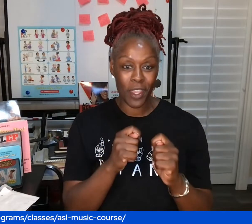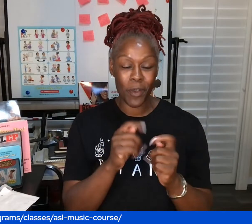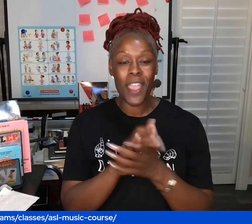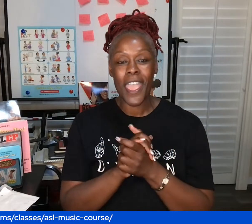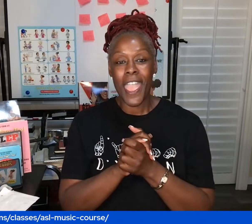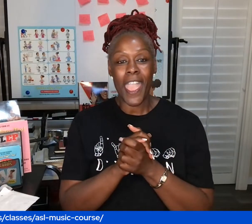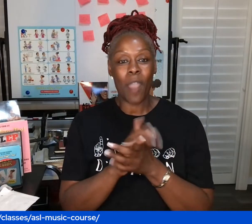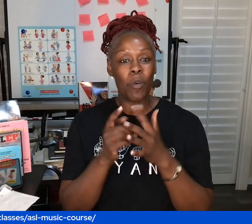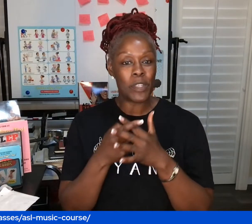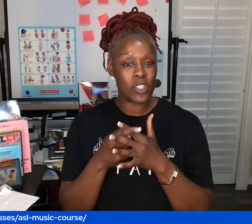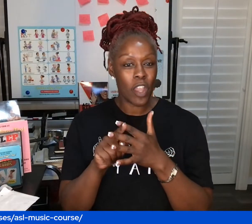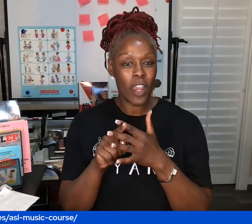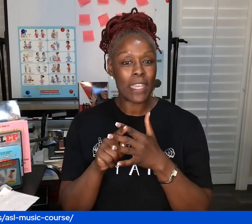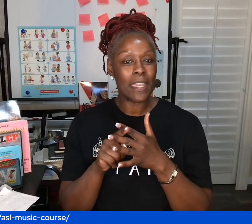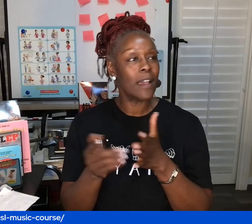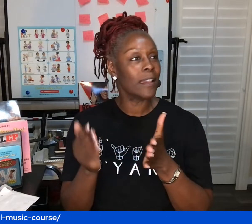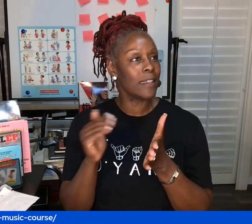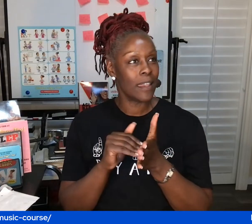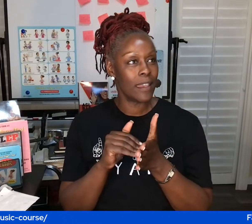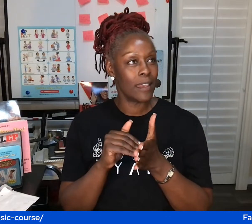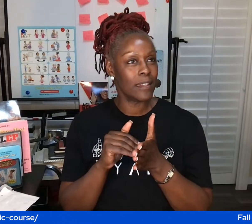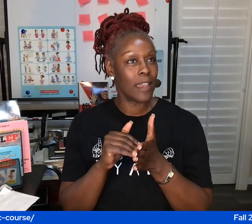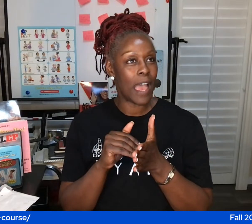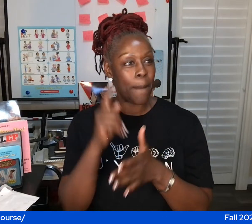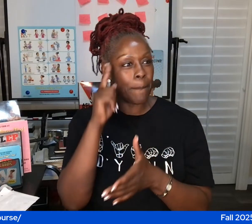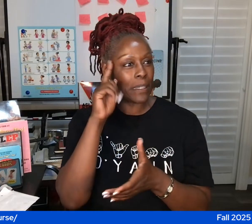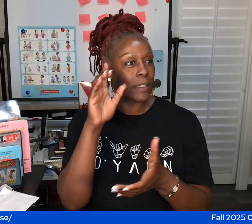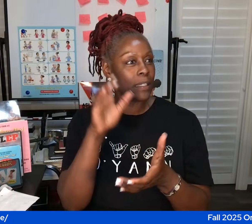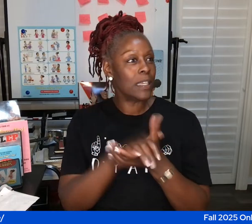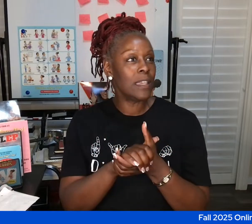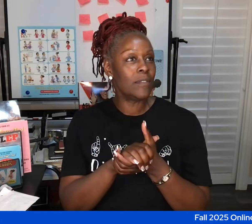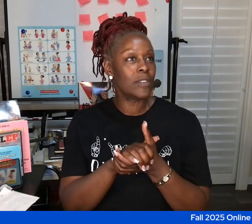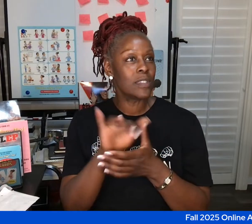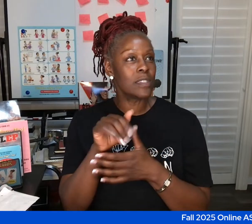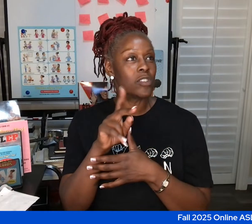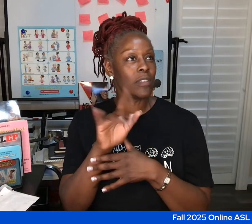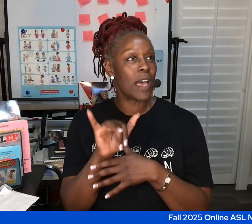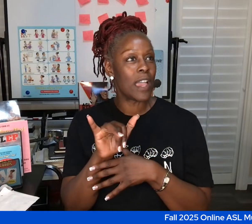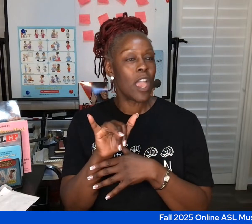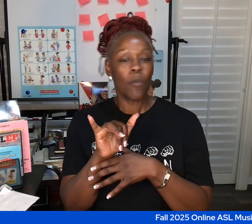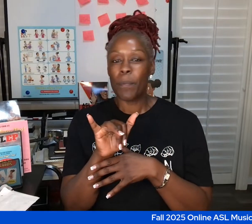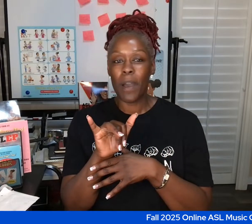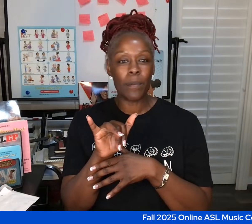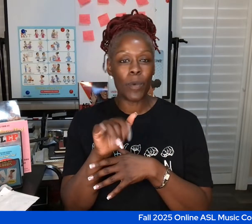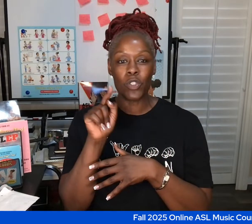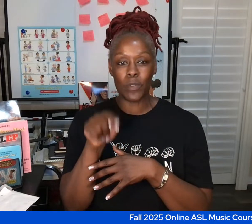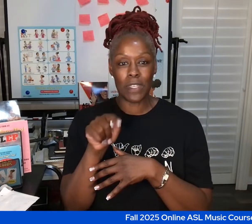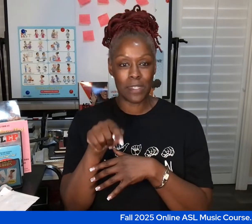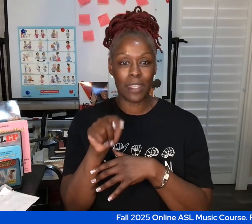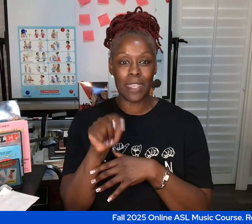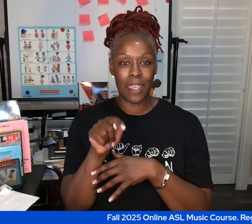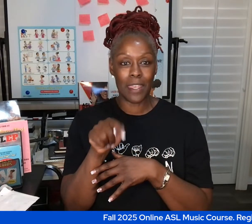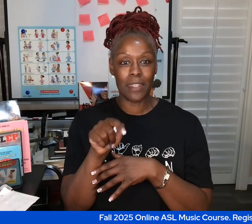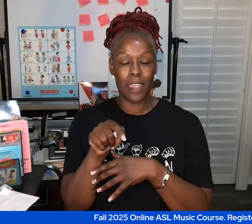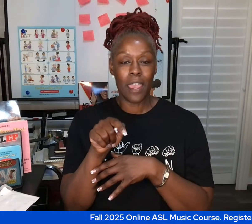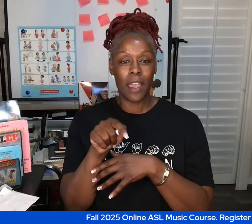tutorial. And we'll be starting again, I believe this is July. We probably won't do this again